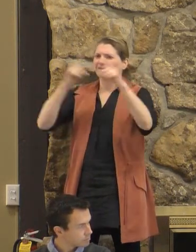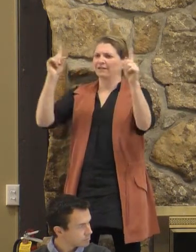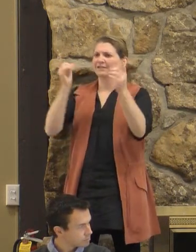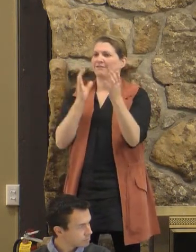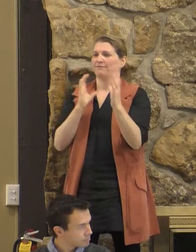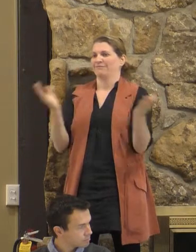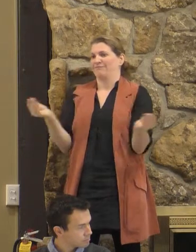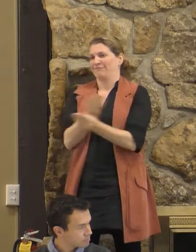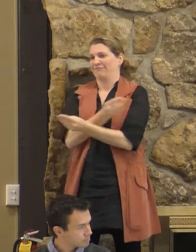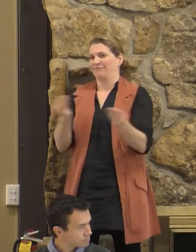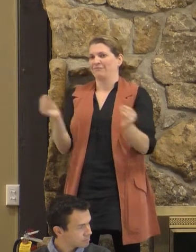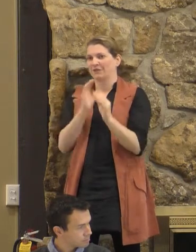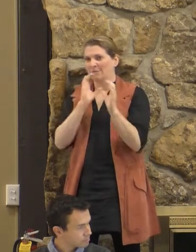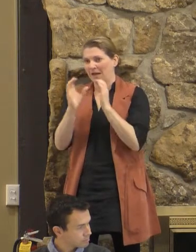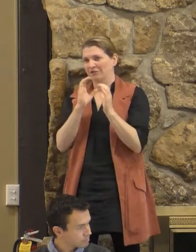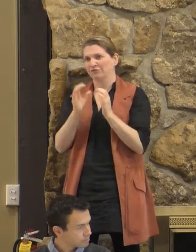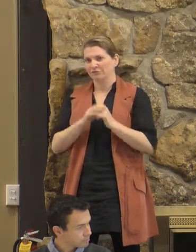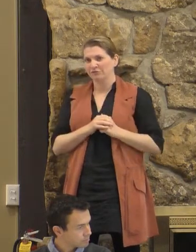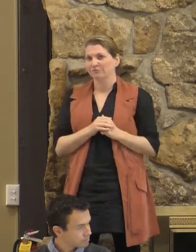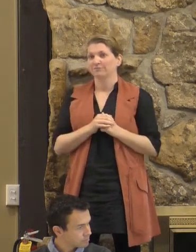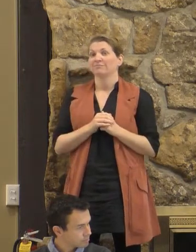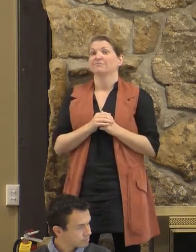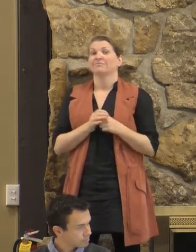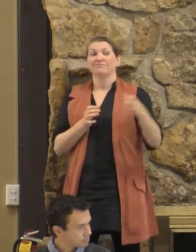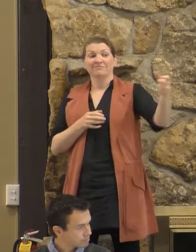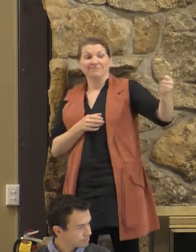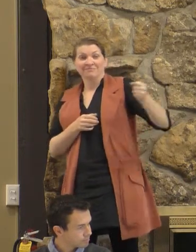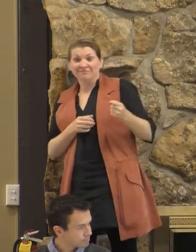video, or some other means.